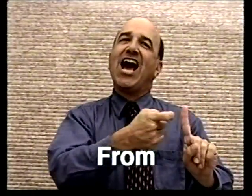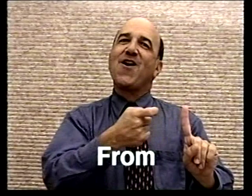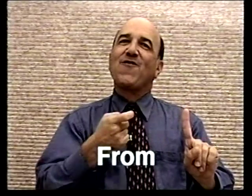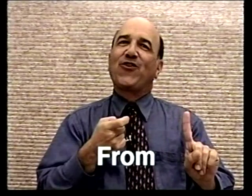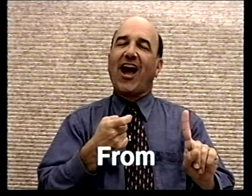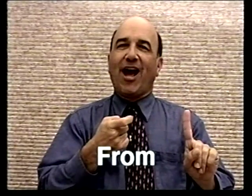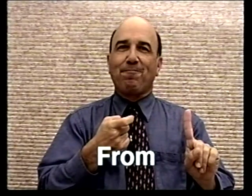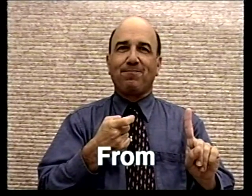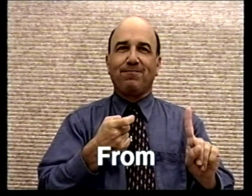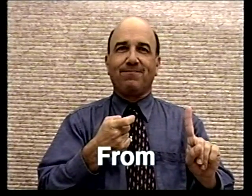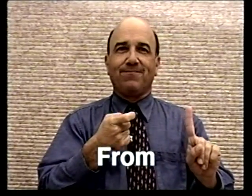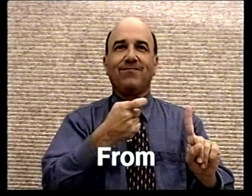Fam.